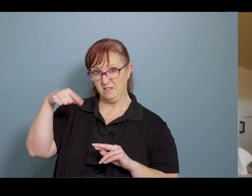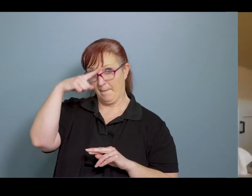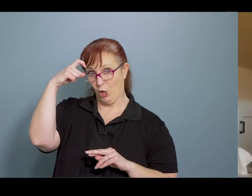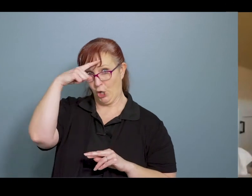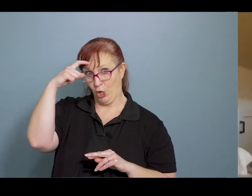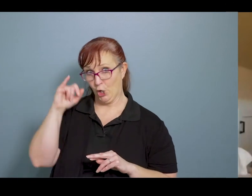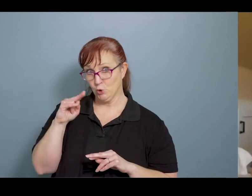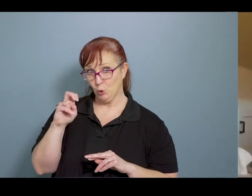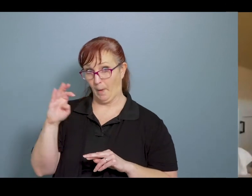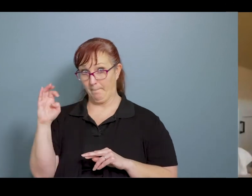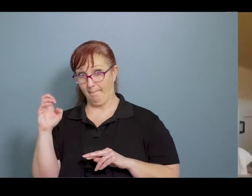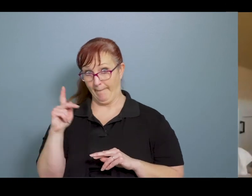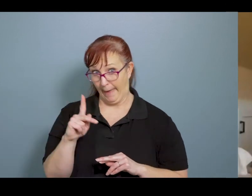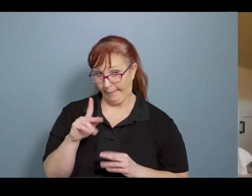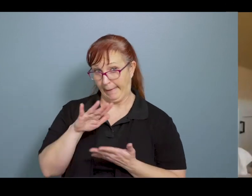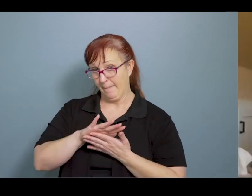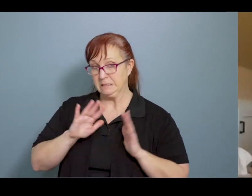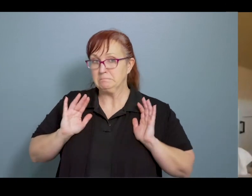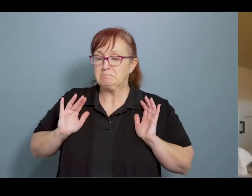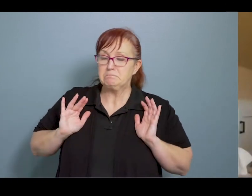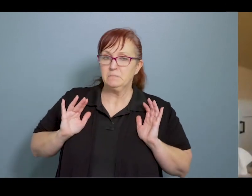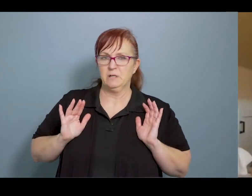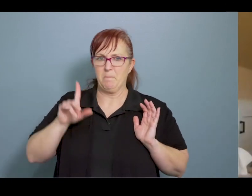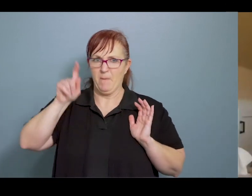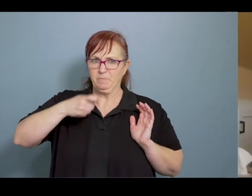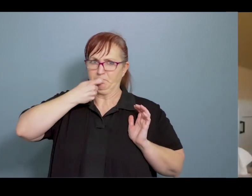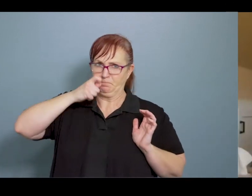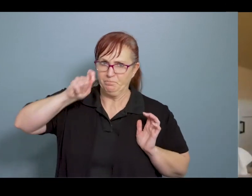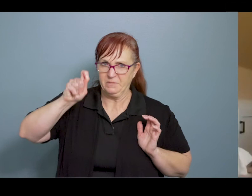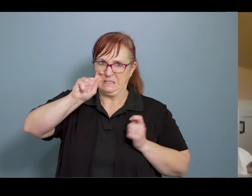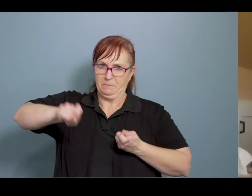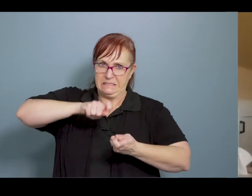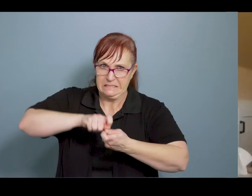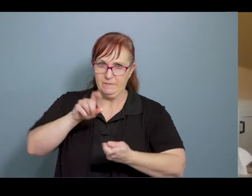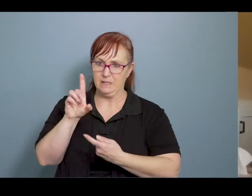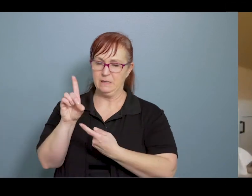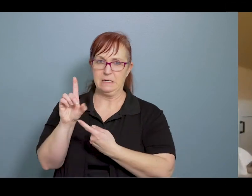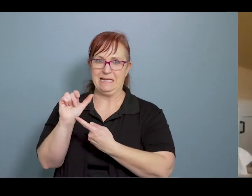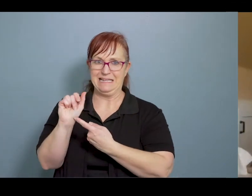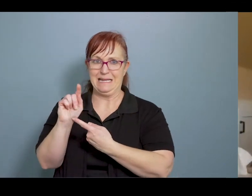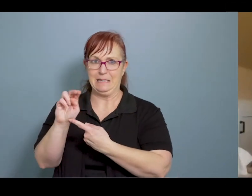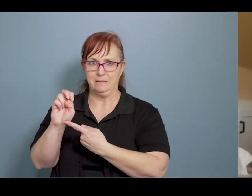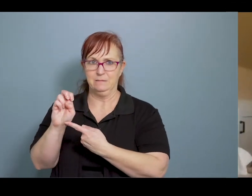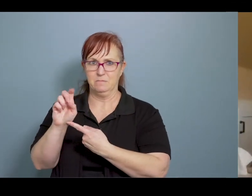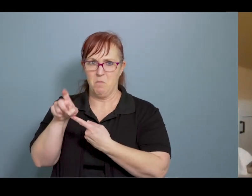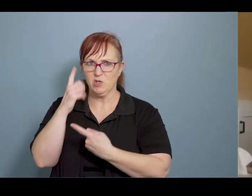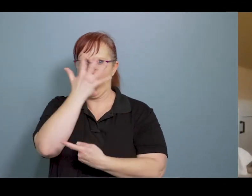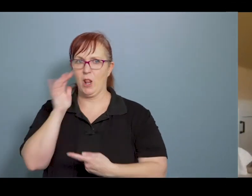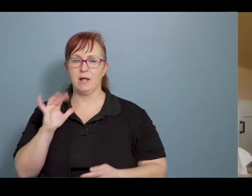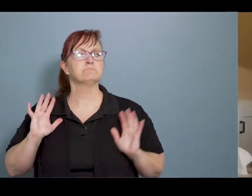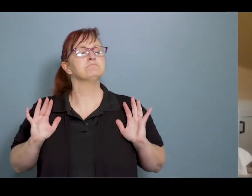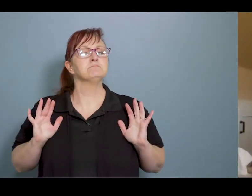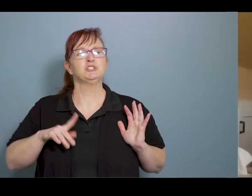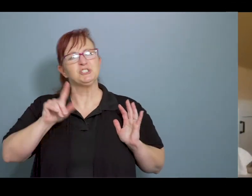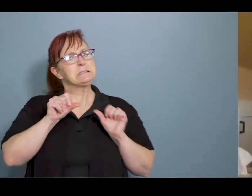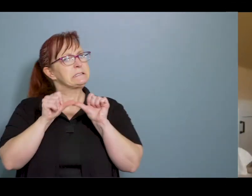But again, we're not ready to say, hey, this is the day and this is exactly what it's going to look like. So